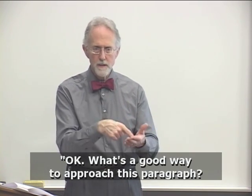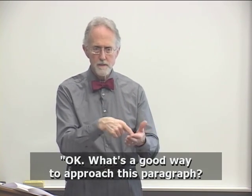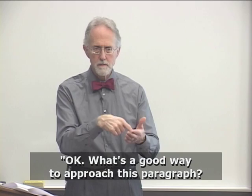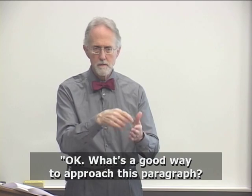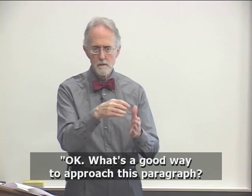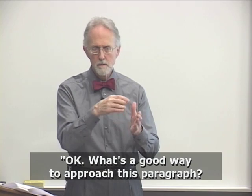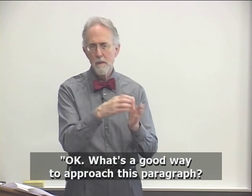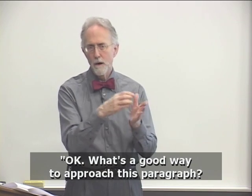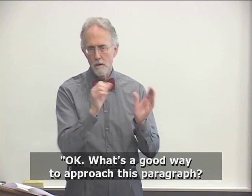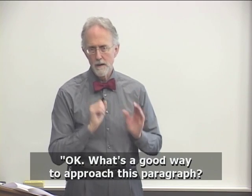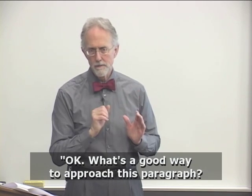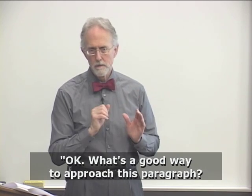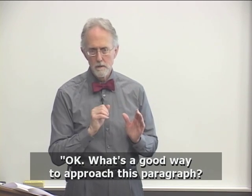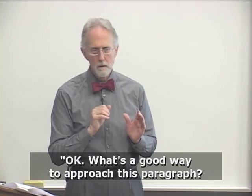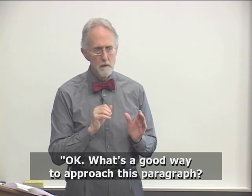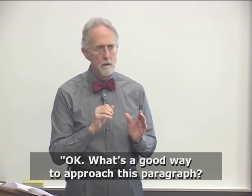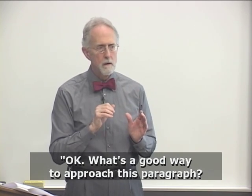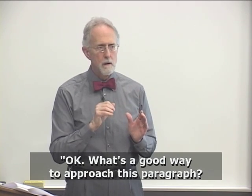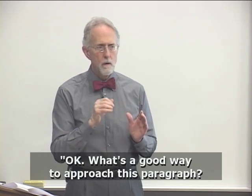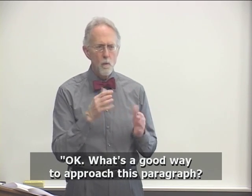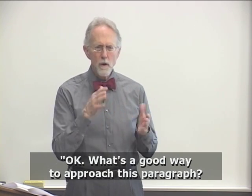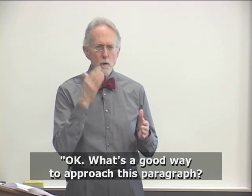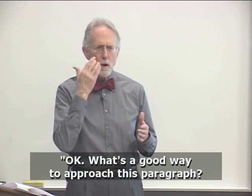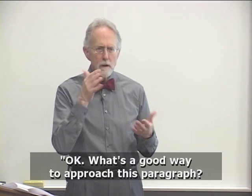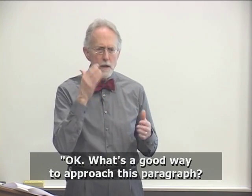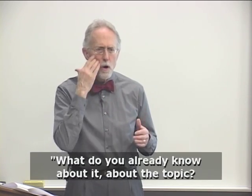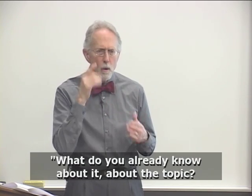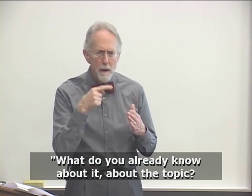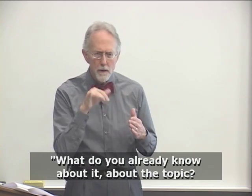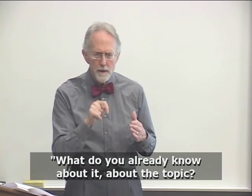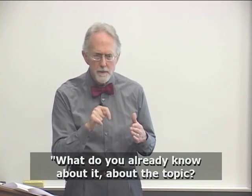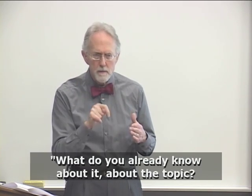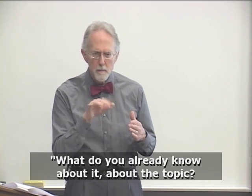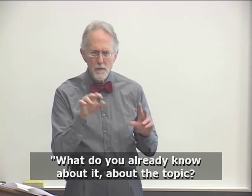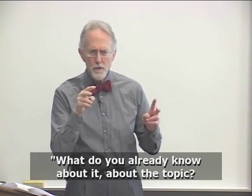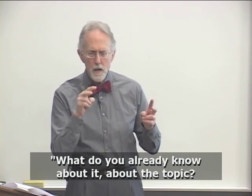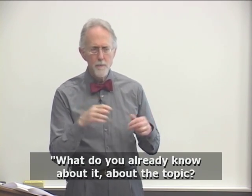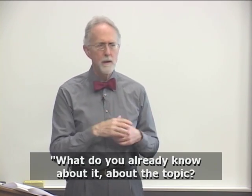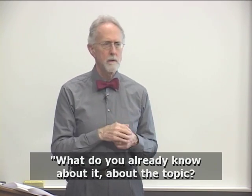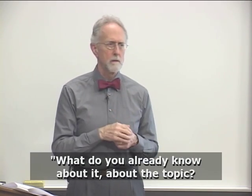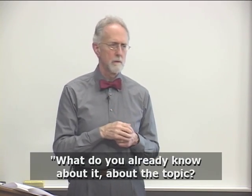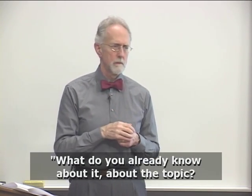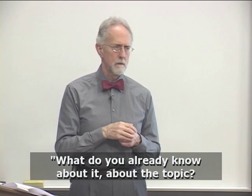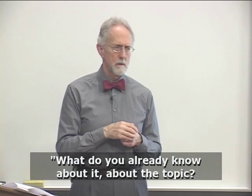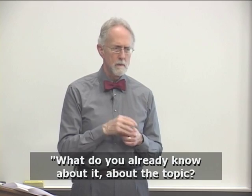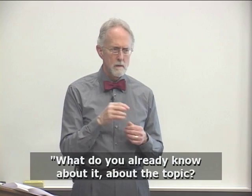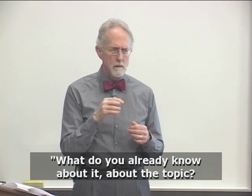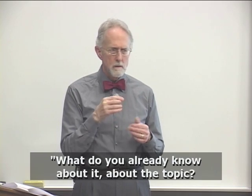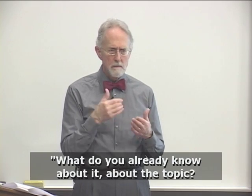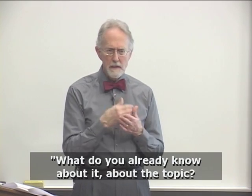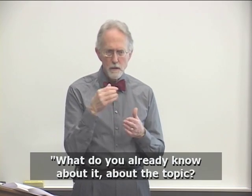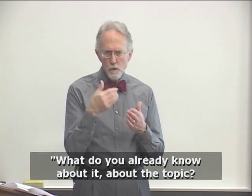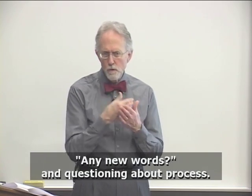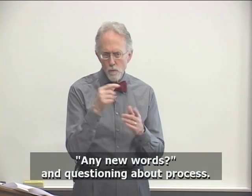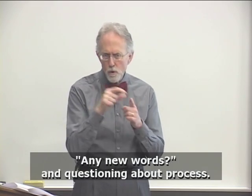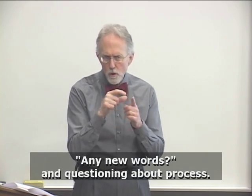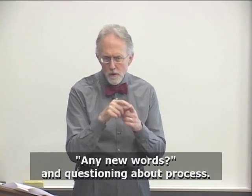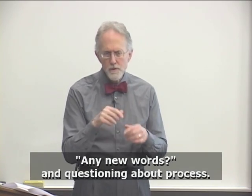this paragraph? What do you already know about it, about the topic? Any new words?